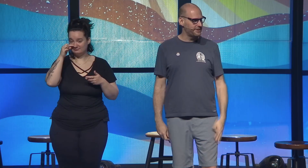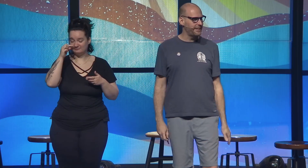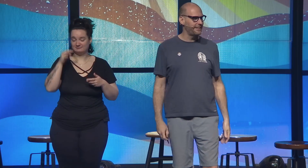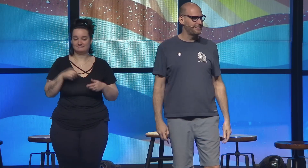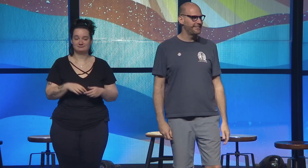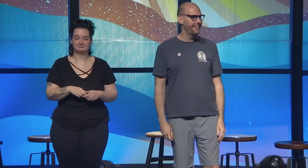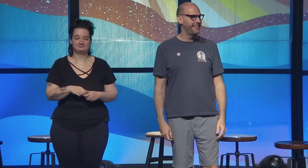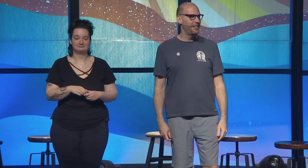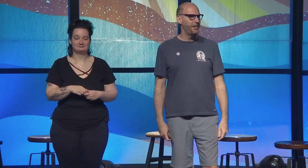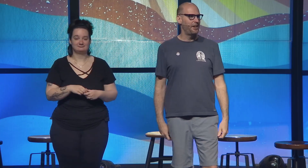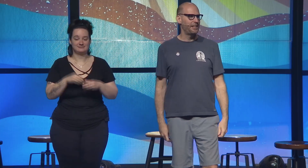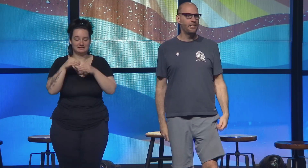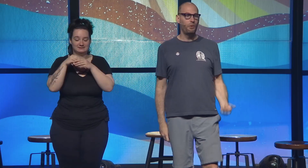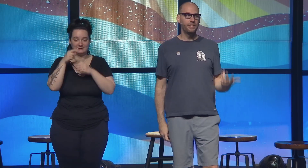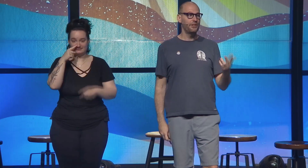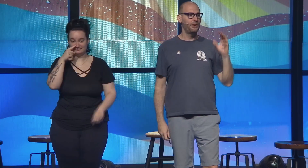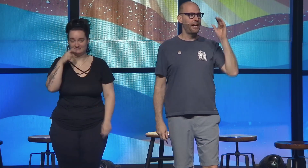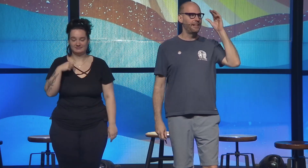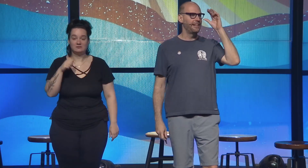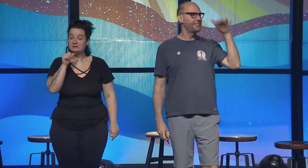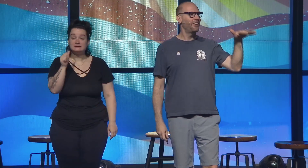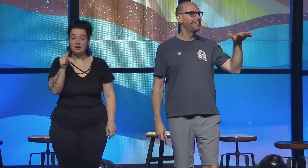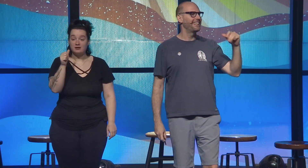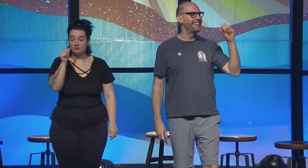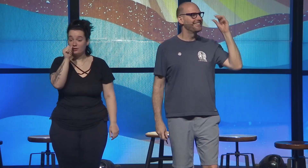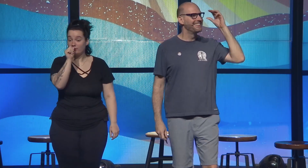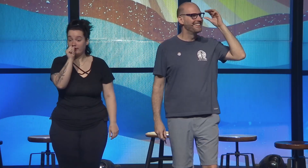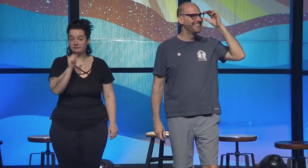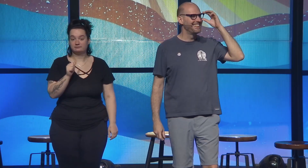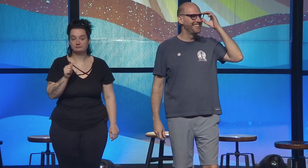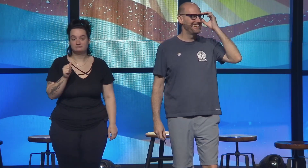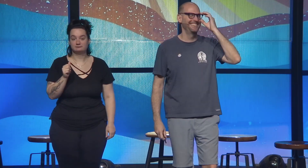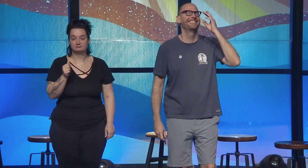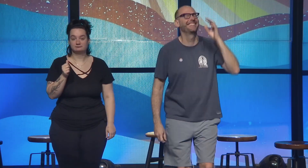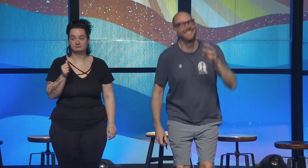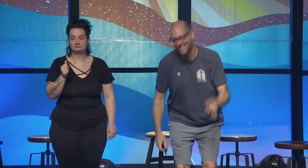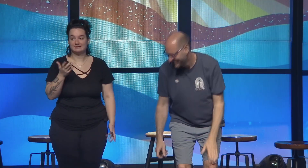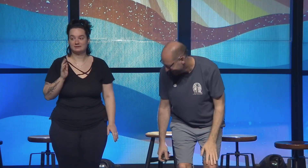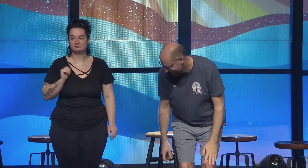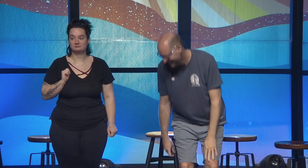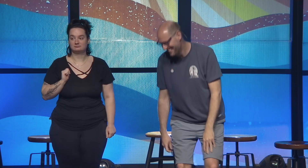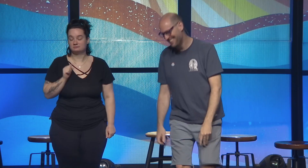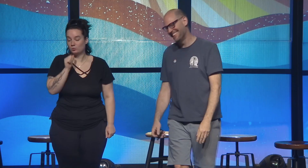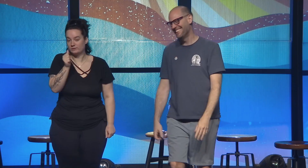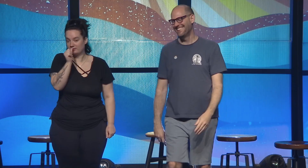in my nose, I guess. I said it wasn't cocaine, and that's all I said.